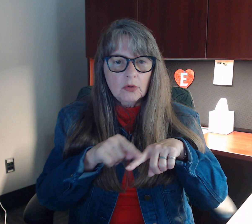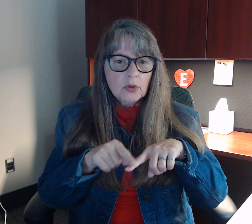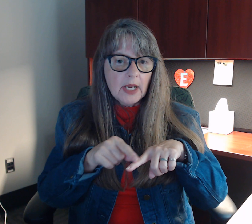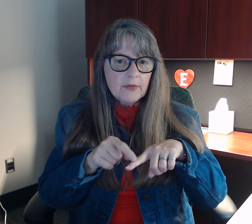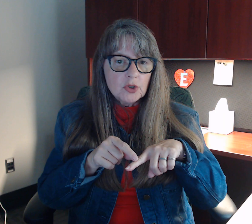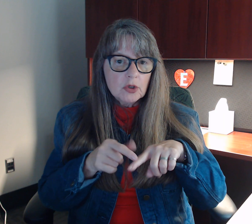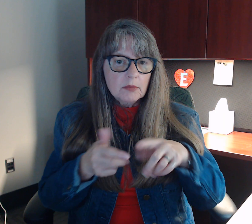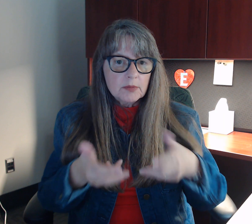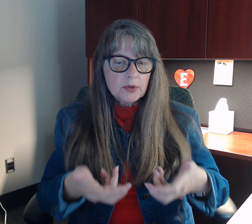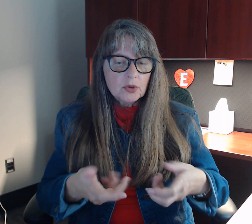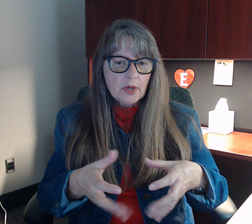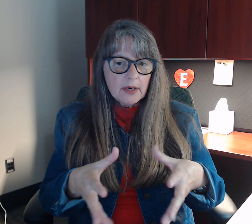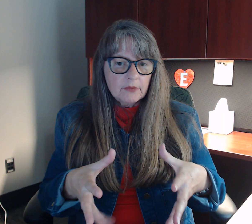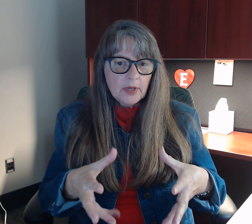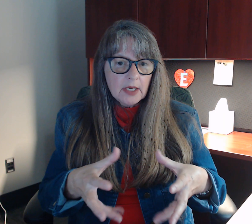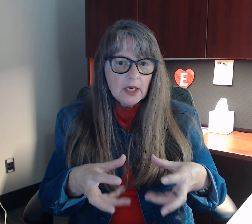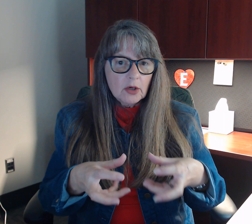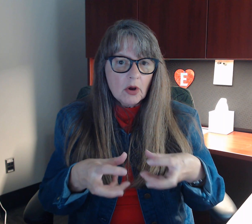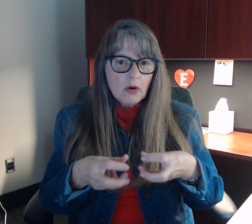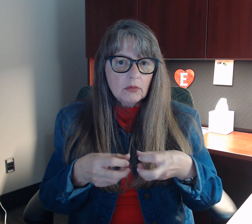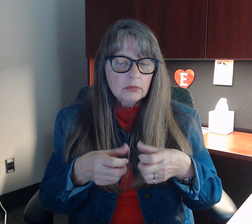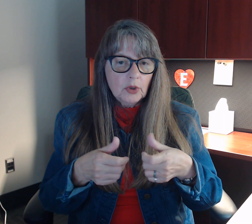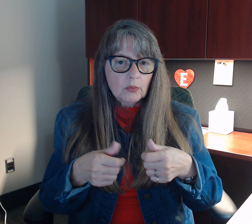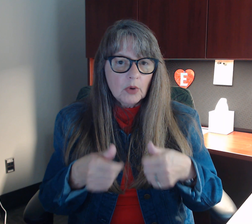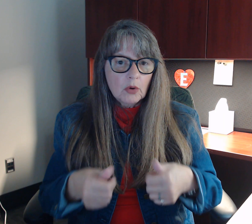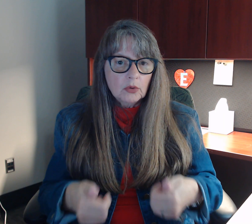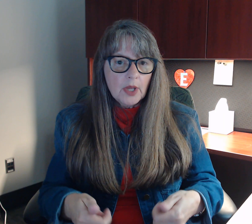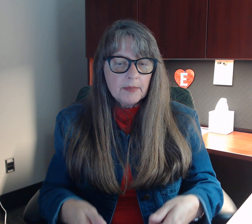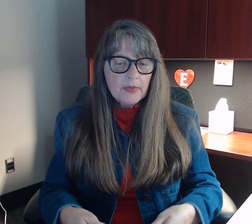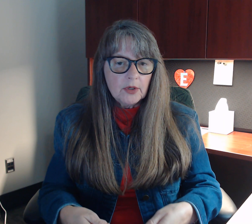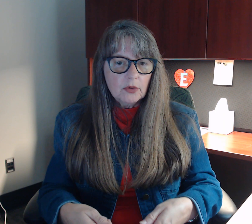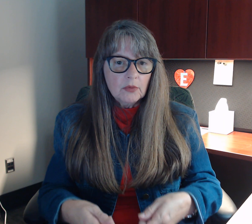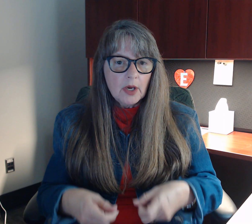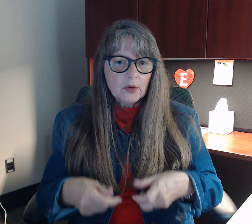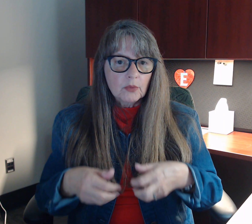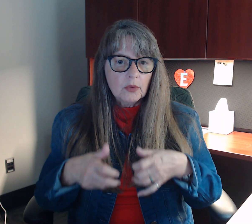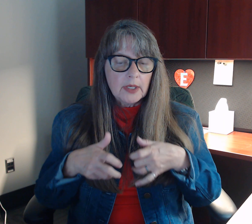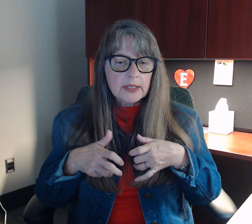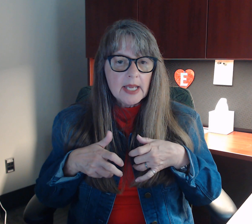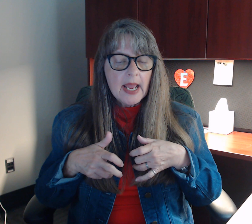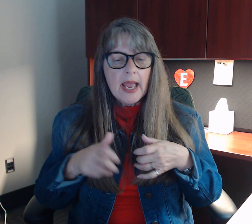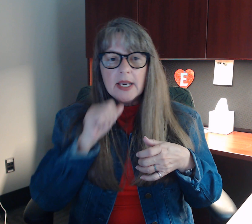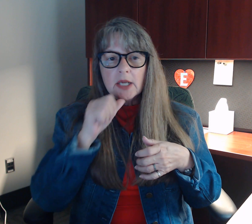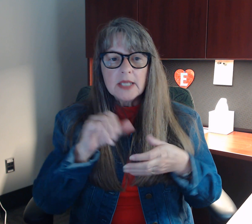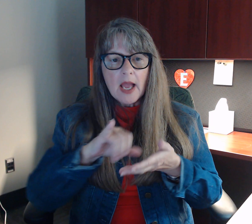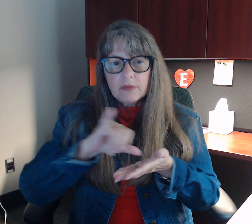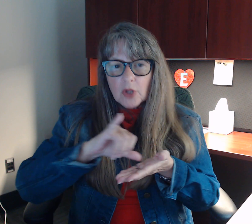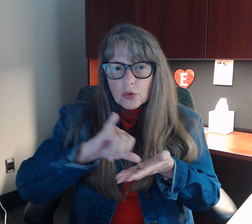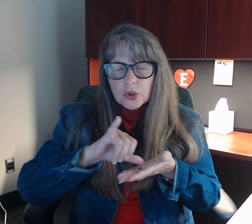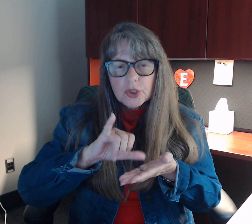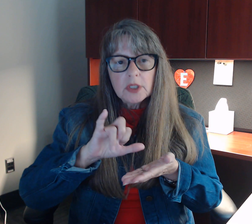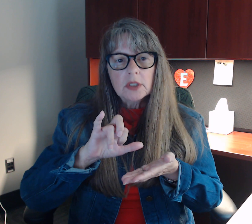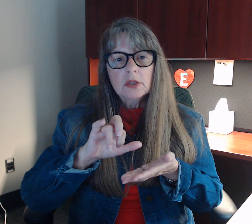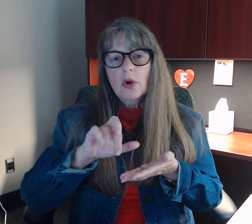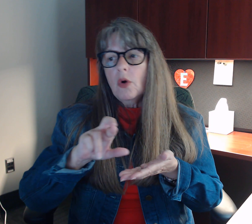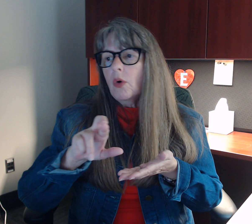can have the tubes, but you kind of get it all rolled up and then you unroll it, and not to have lotion